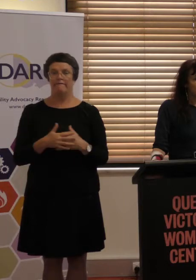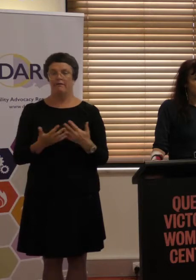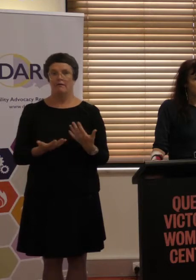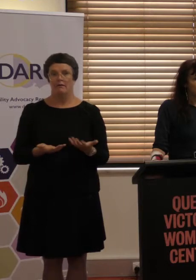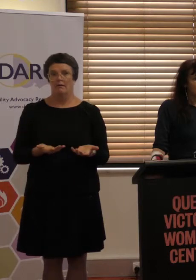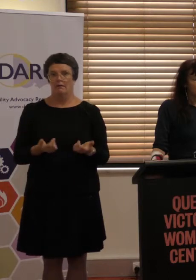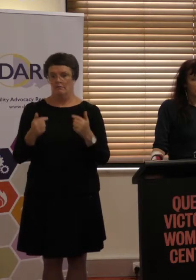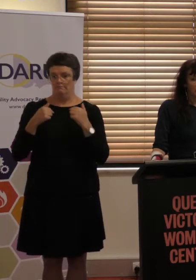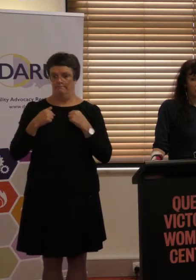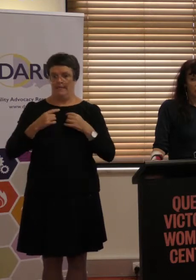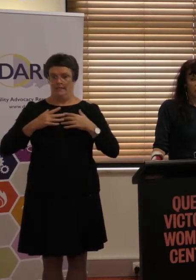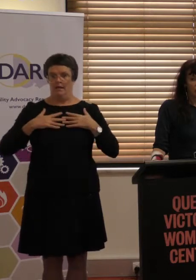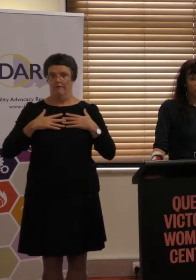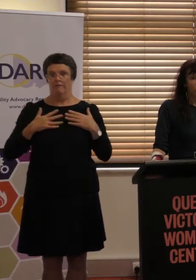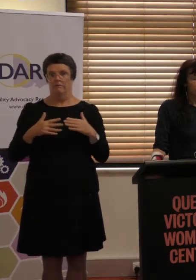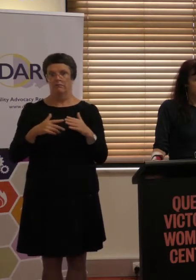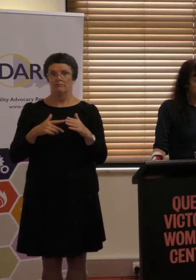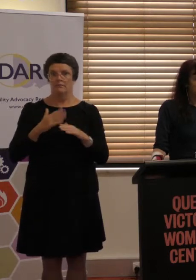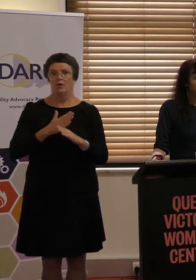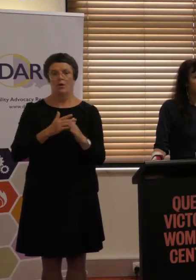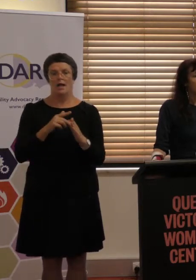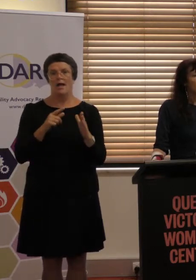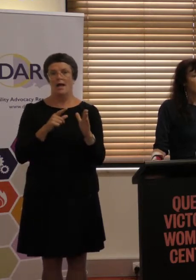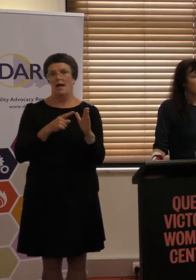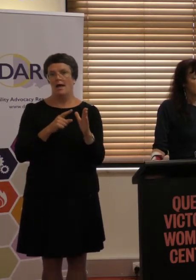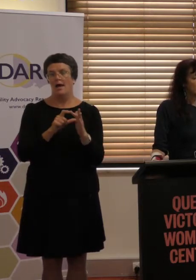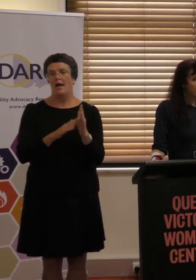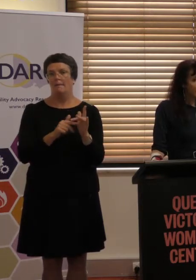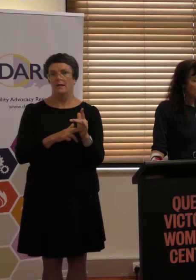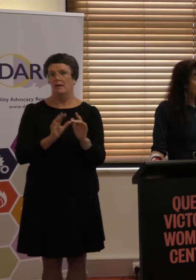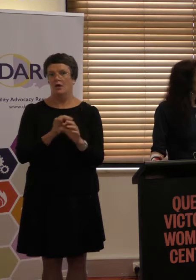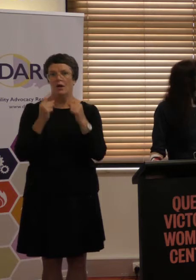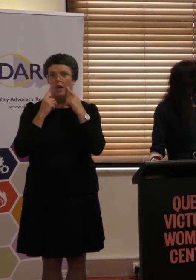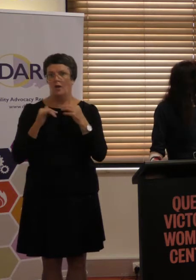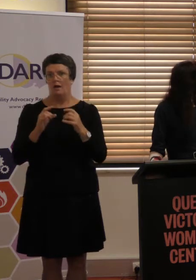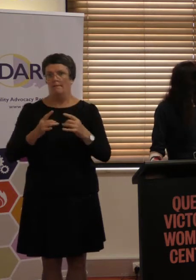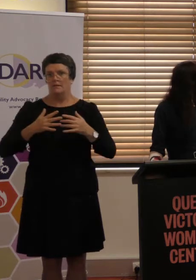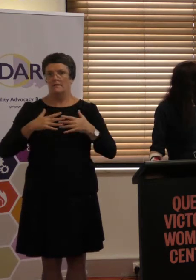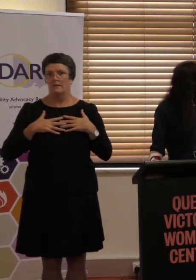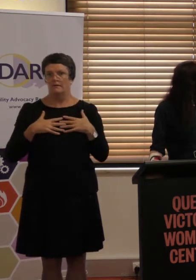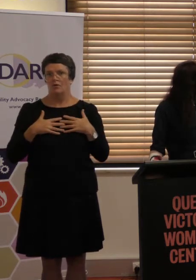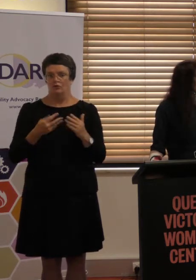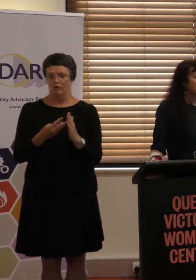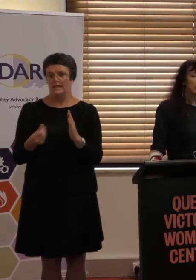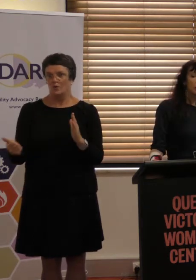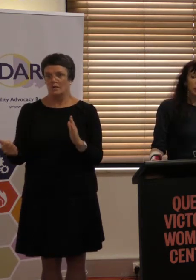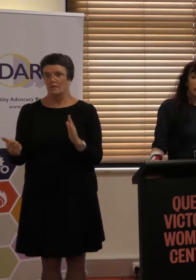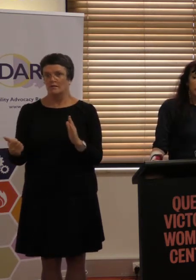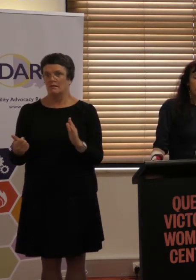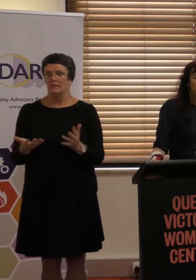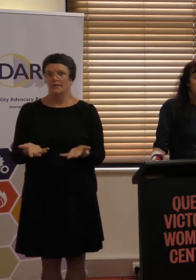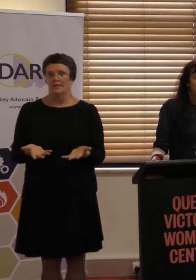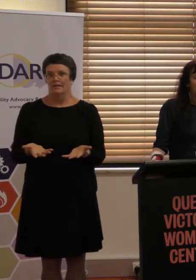up the legal assistance, that of course is free, it's very sparse. We have the